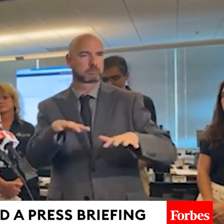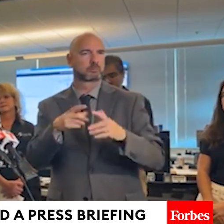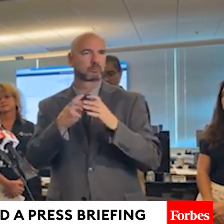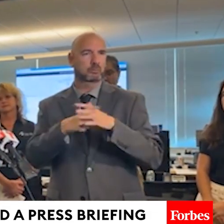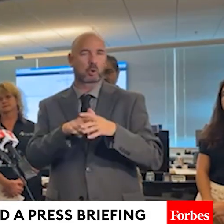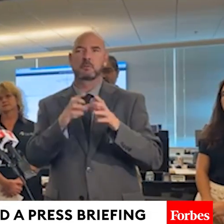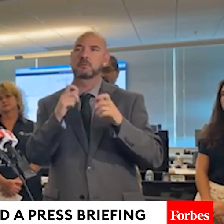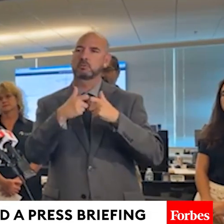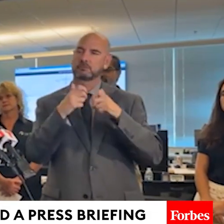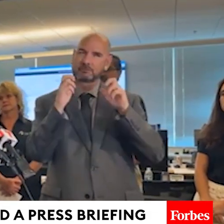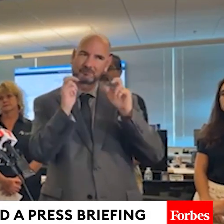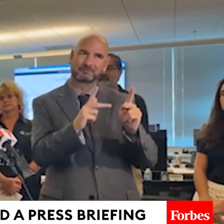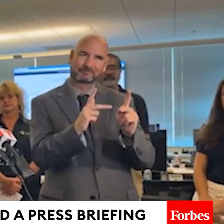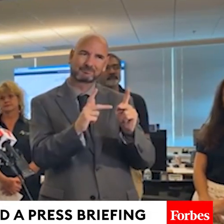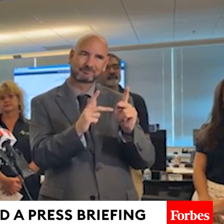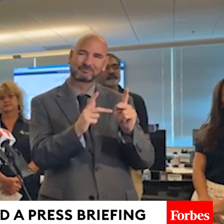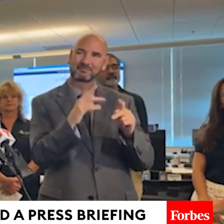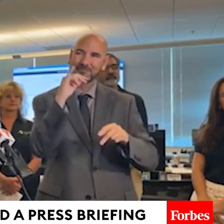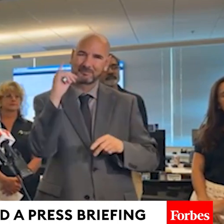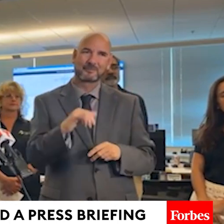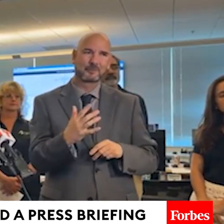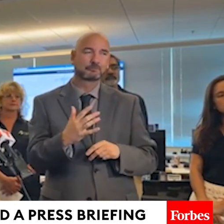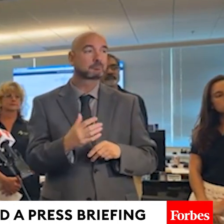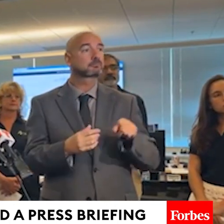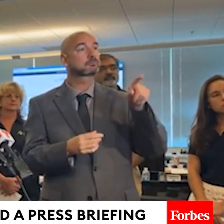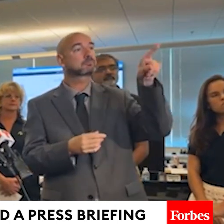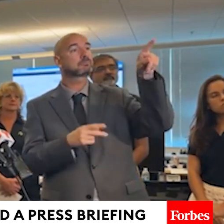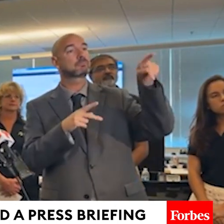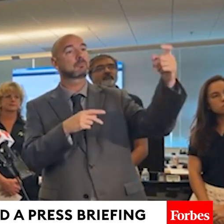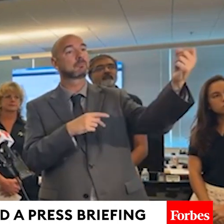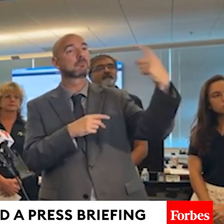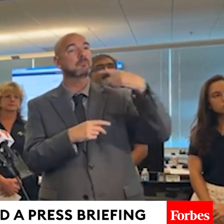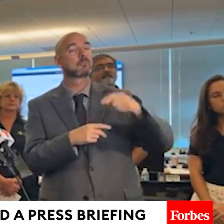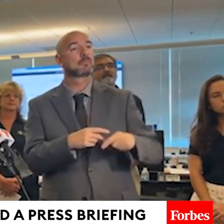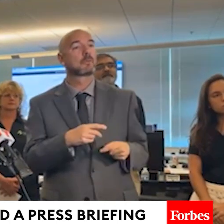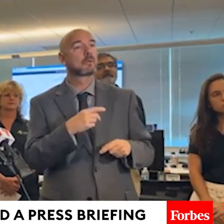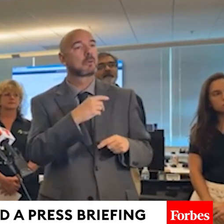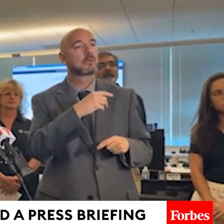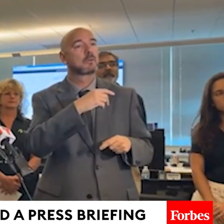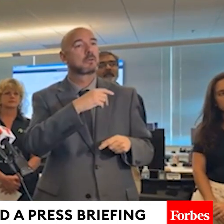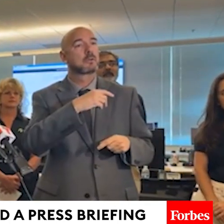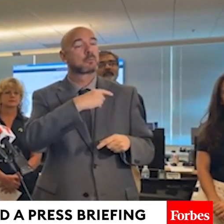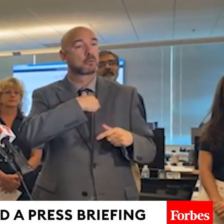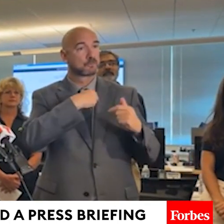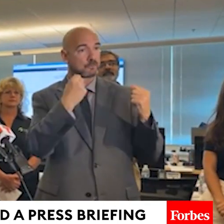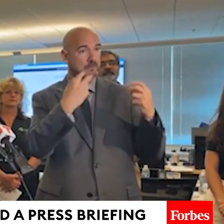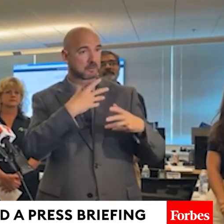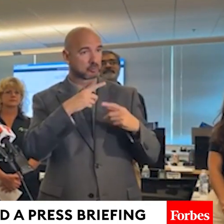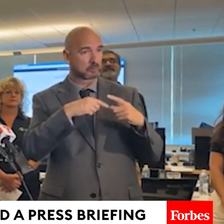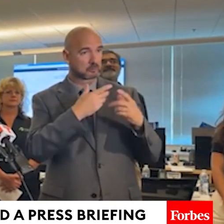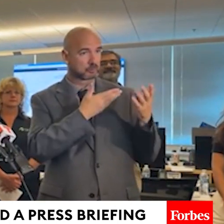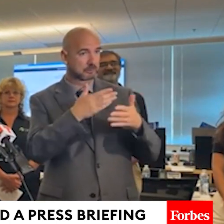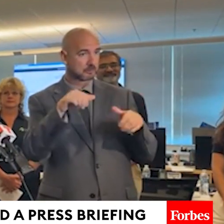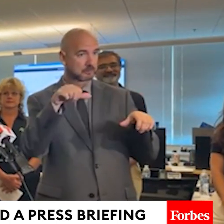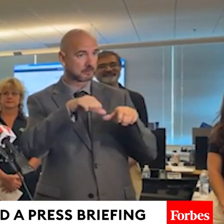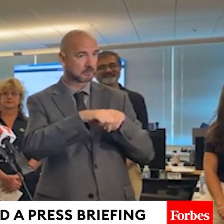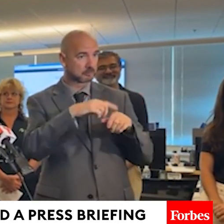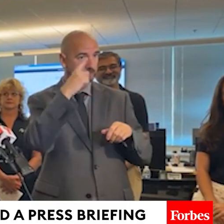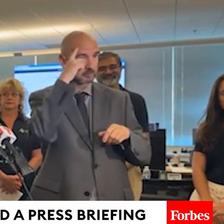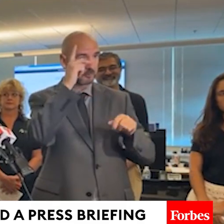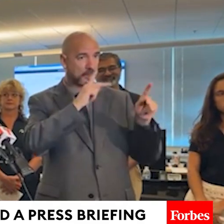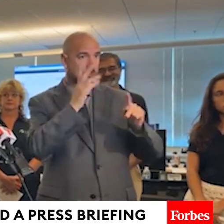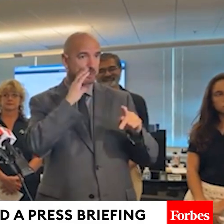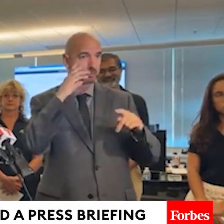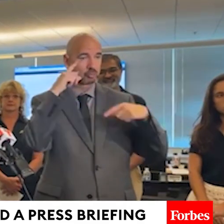issue of both. Mayor, are you kind of afraid once everybody gets, I guess, the gas into town, it might become a Mad Max kind of effect